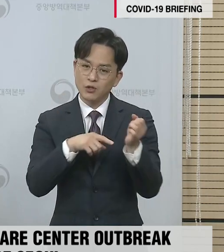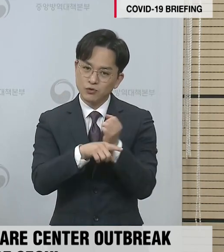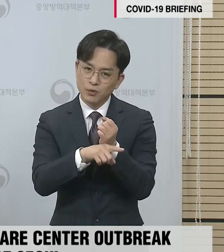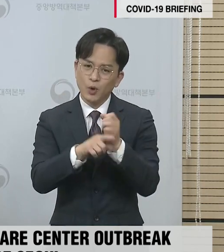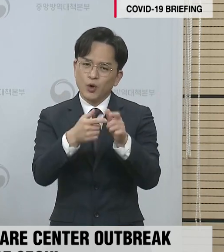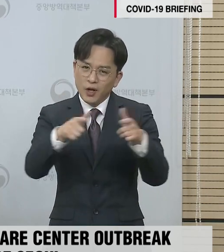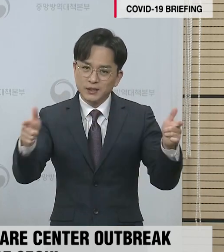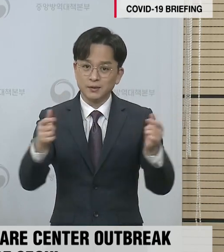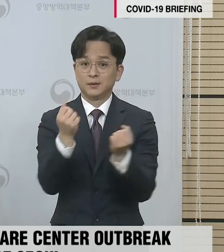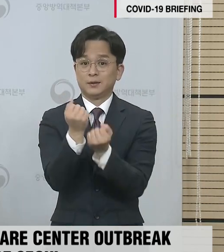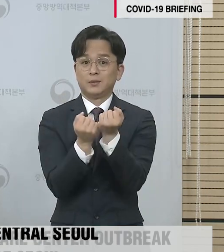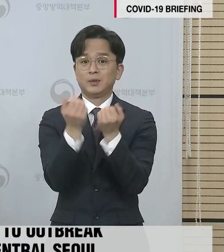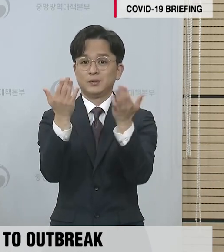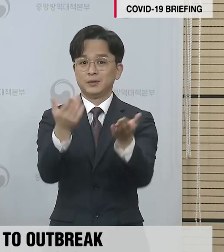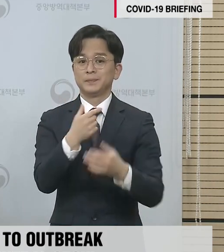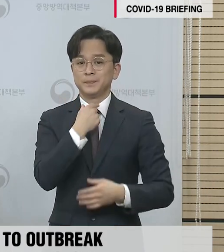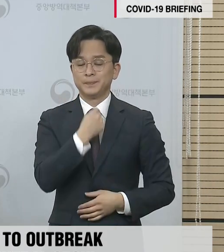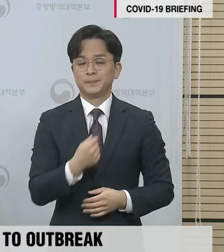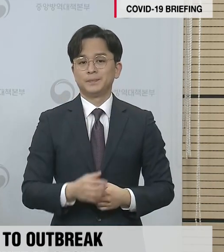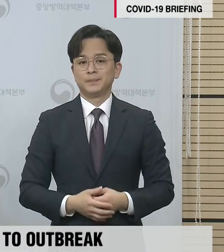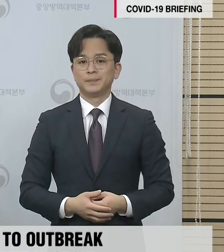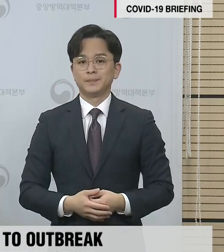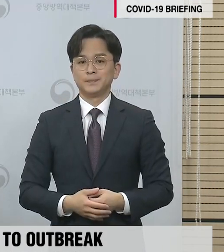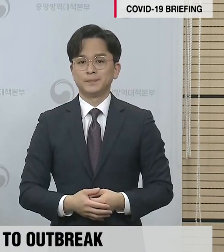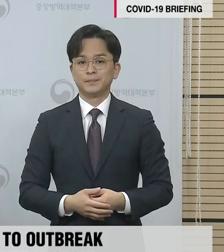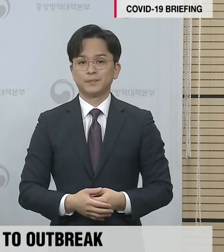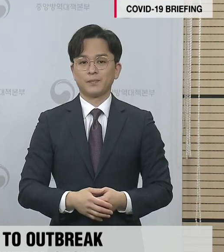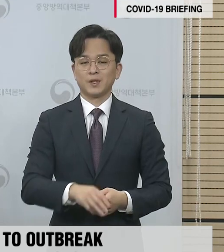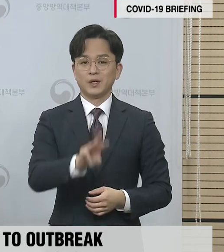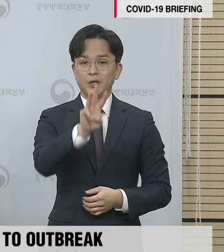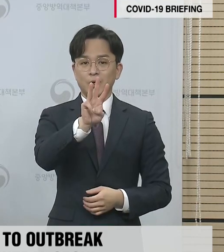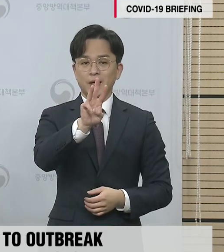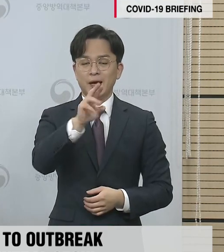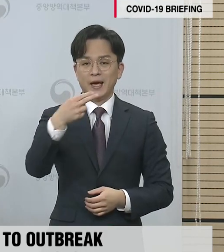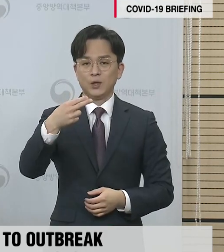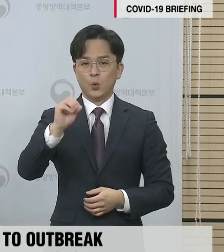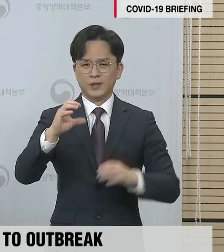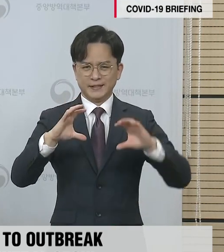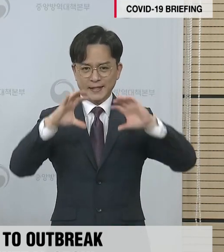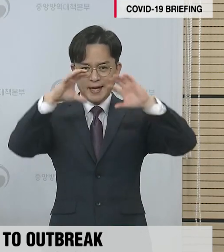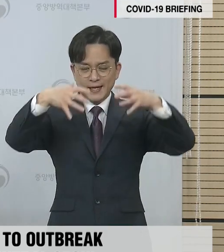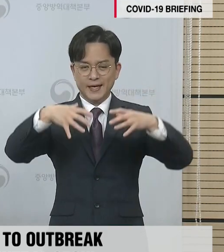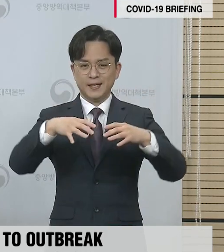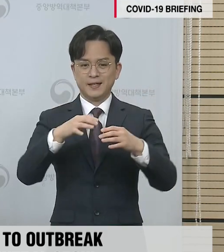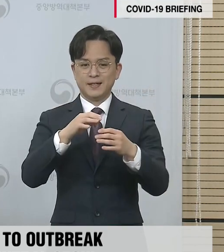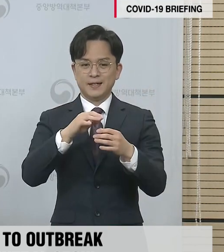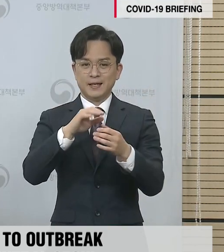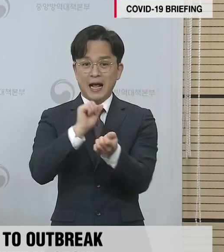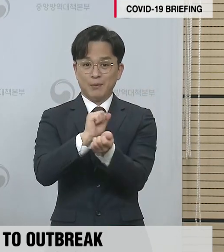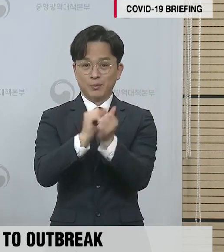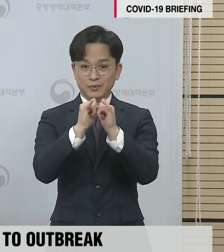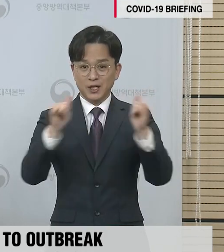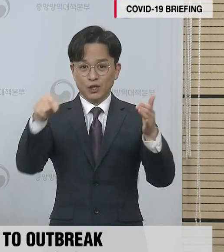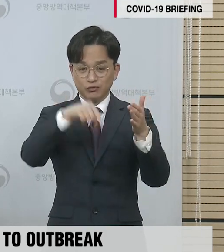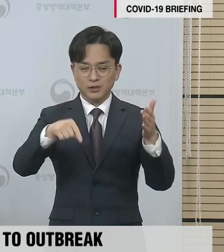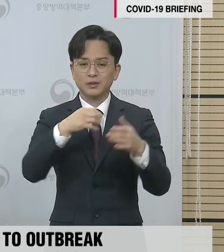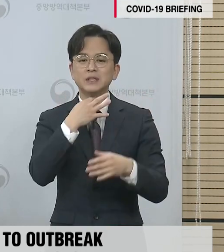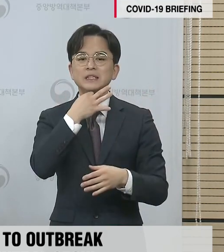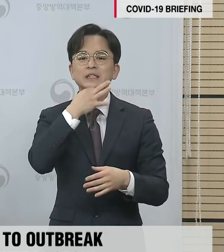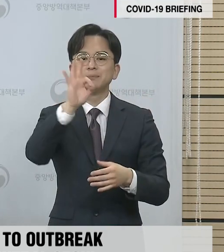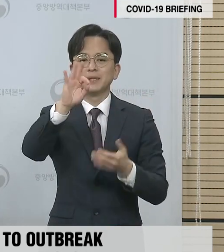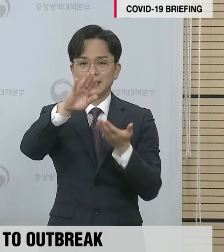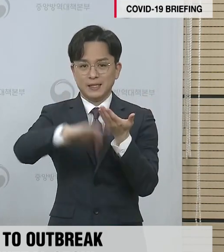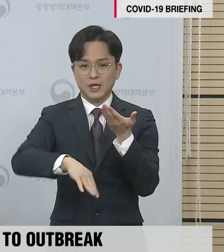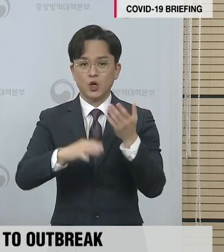under the age of 18. Here are some updates. First of all, according to the WHO's reports, those under the age